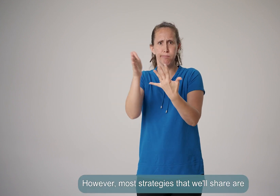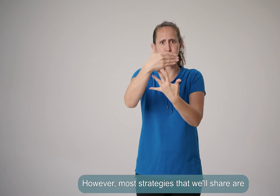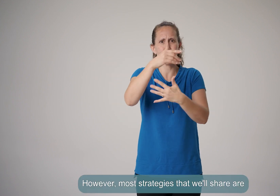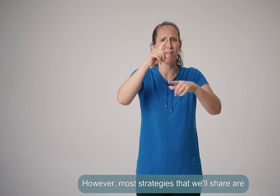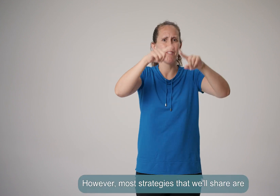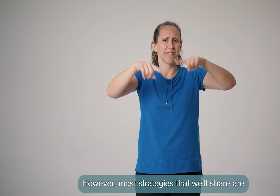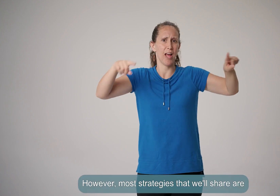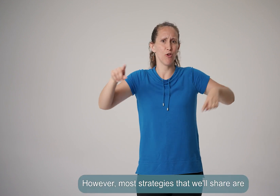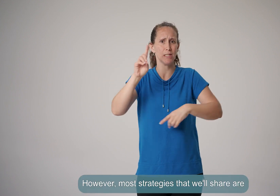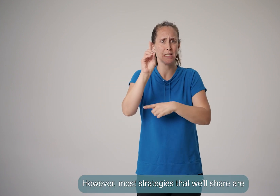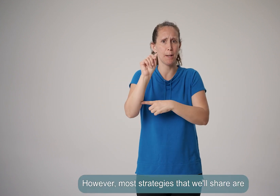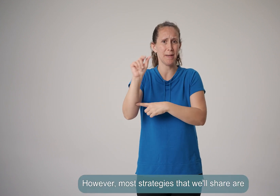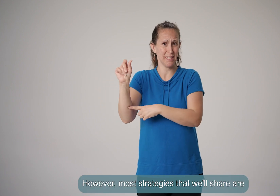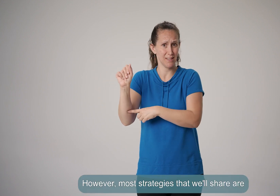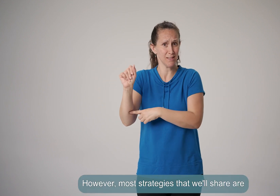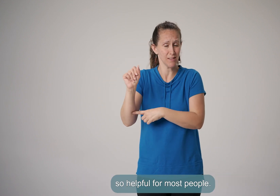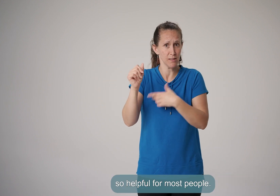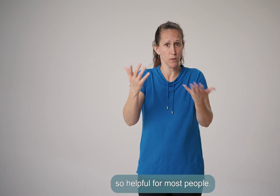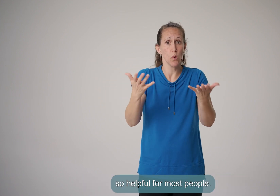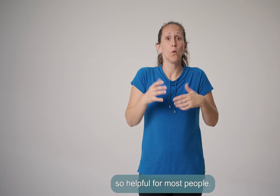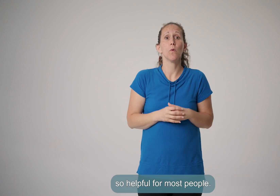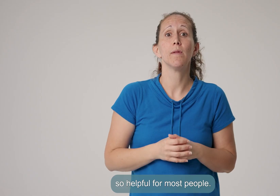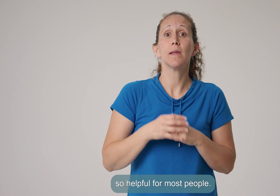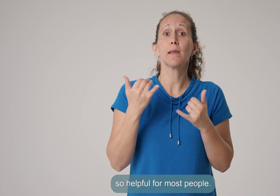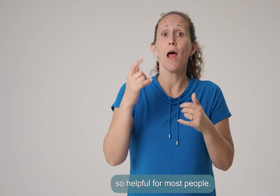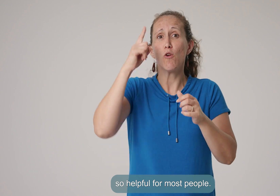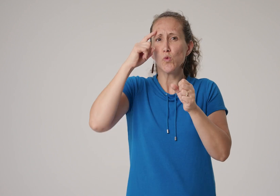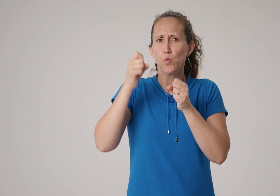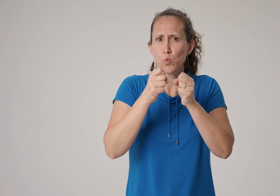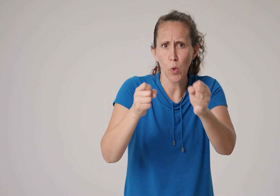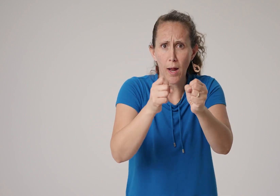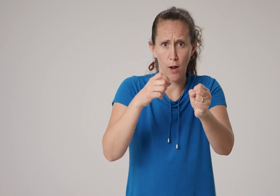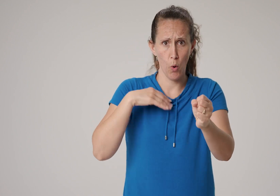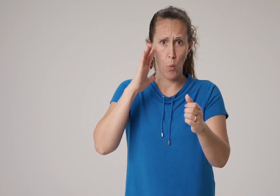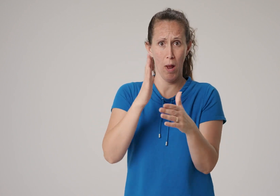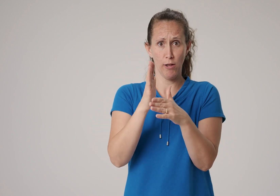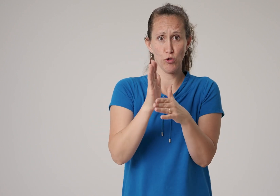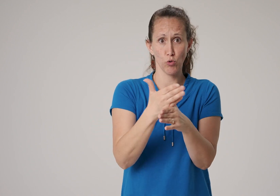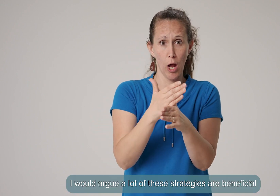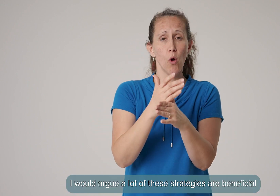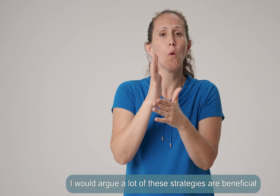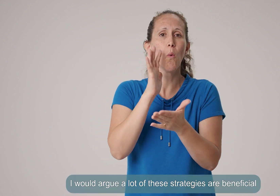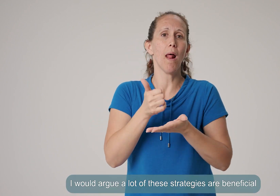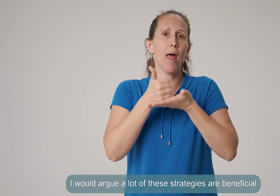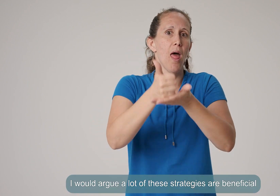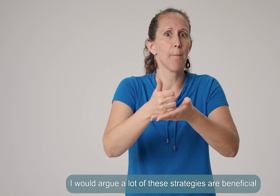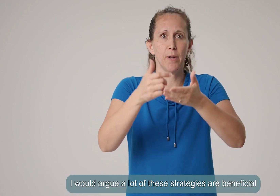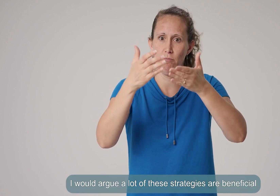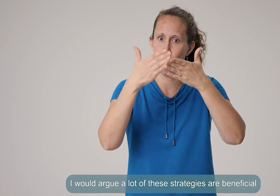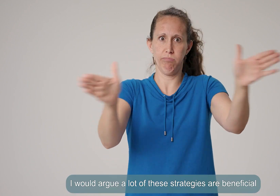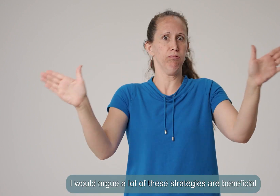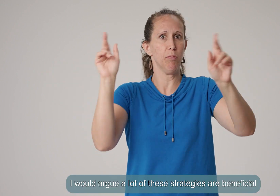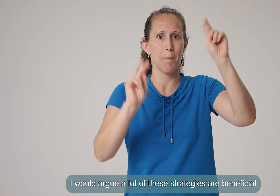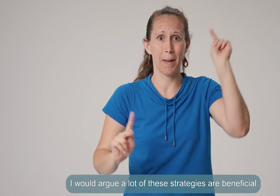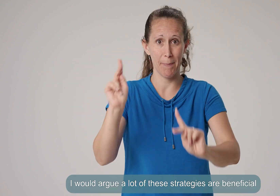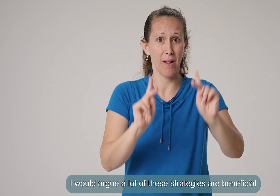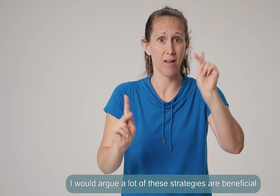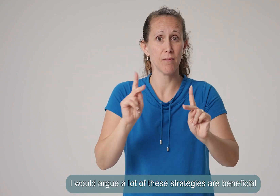However, most strategies that we'll share are so helpful for most people. I would argue a lot of these strategies are beneficial